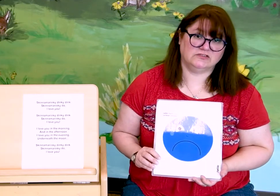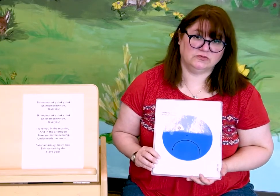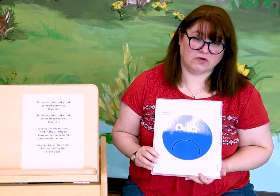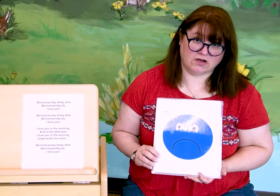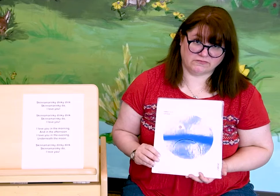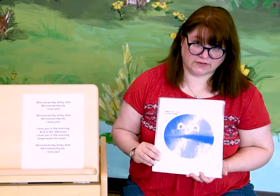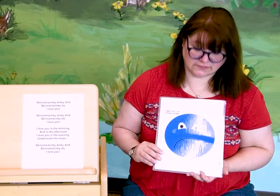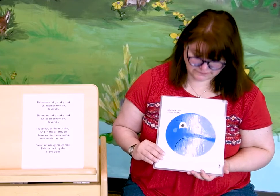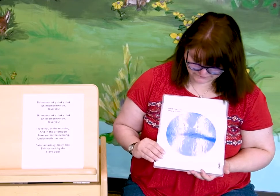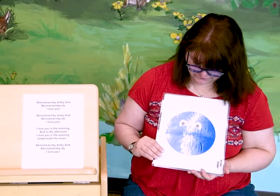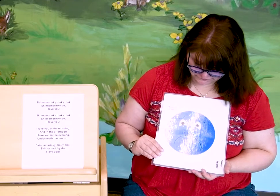too often.